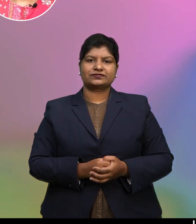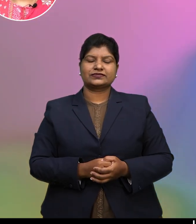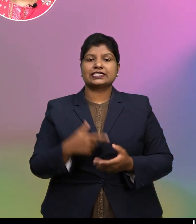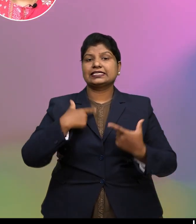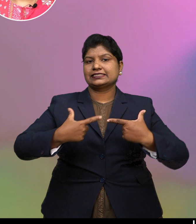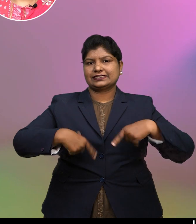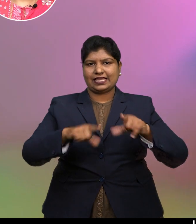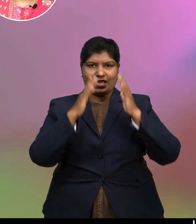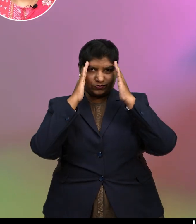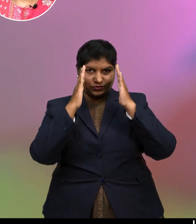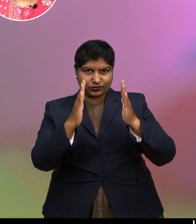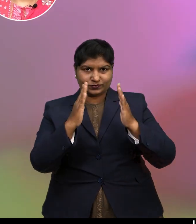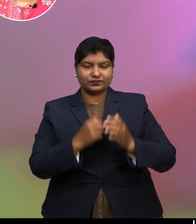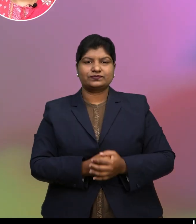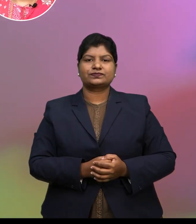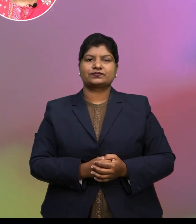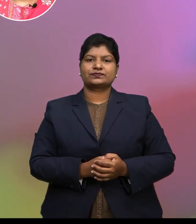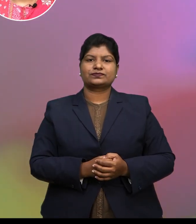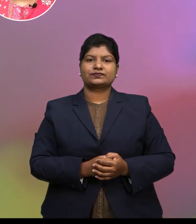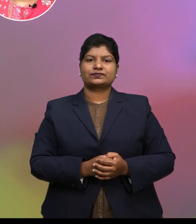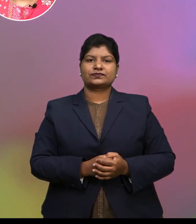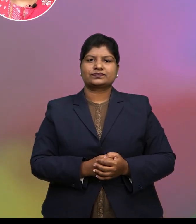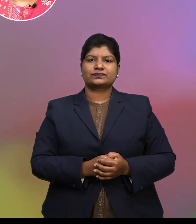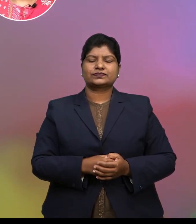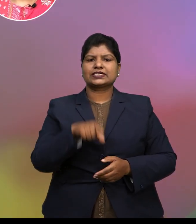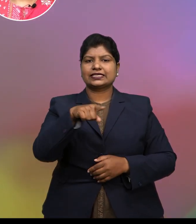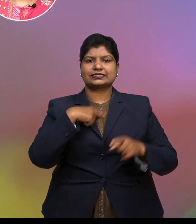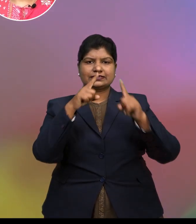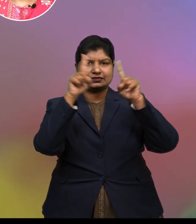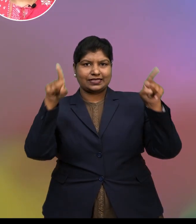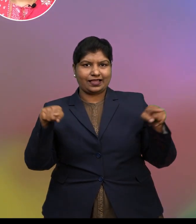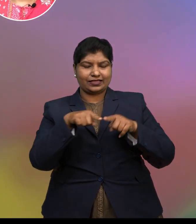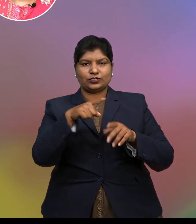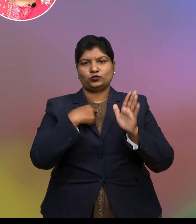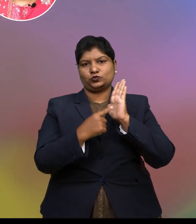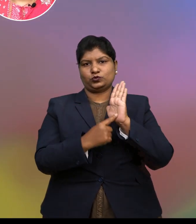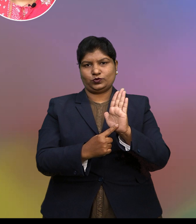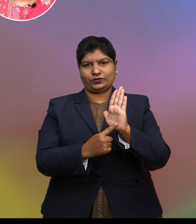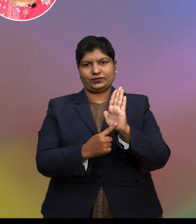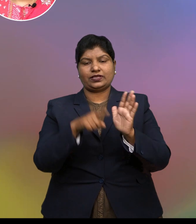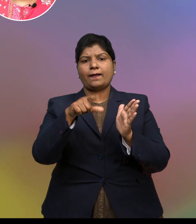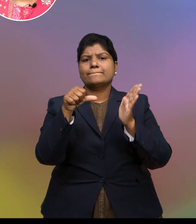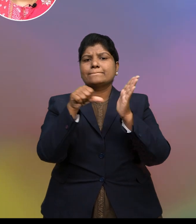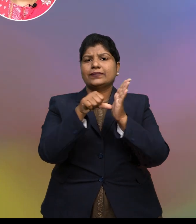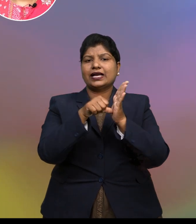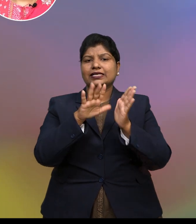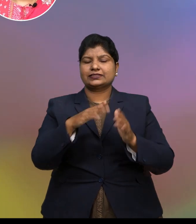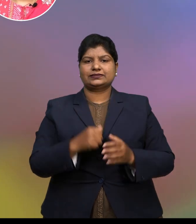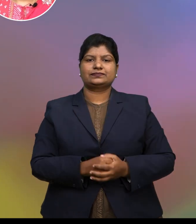Let us observe the chart showing the month-wise